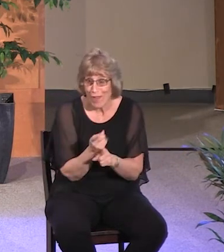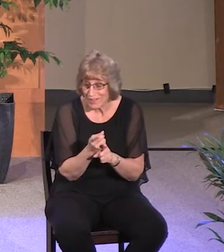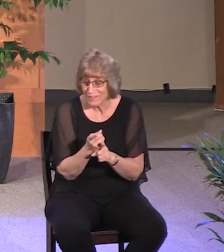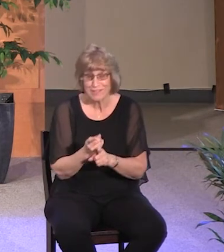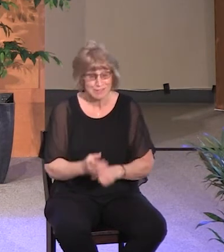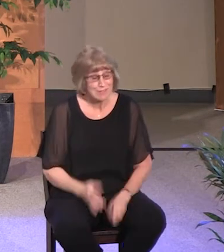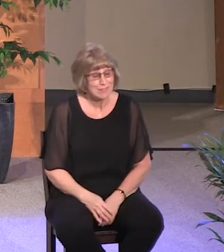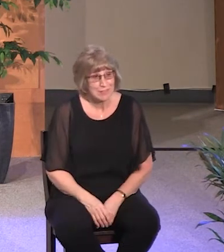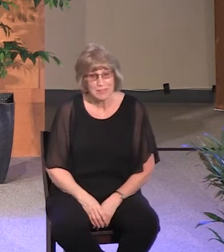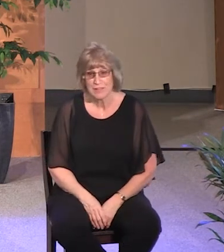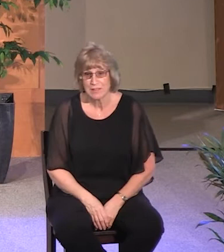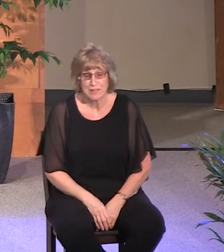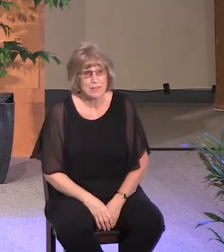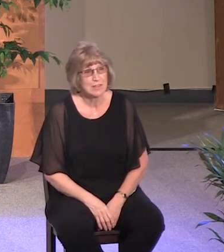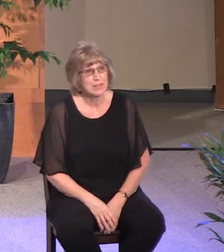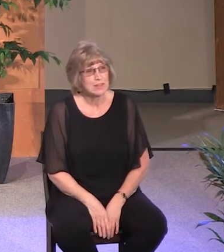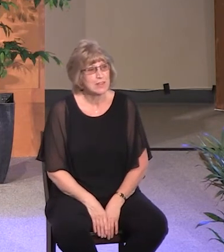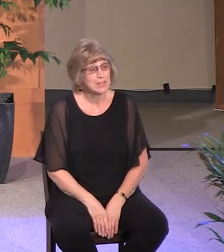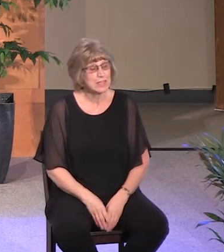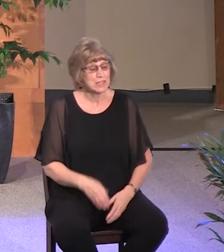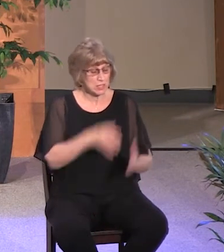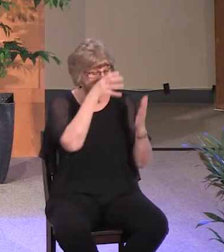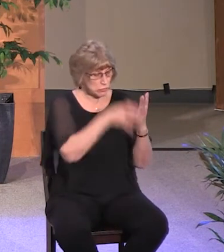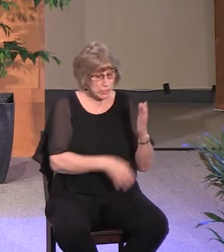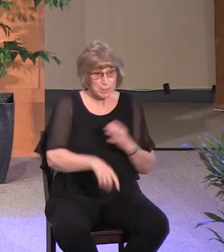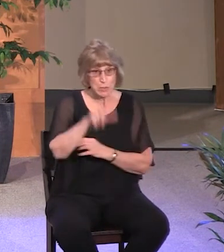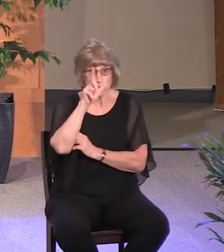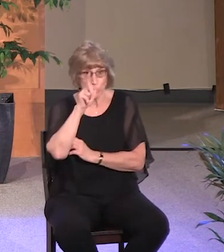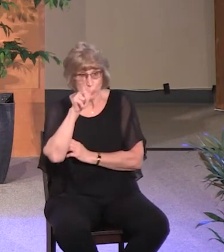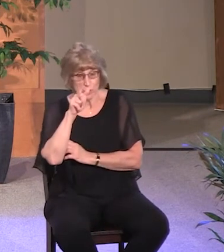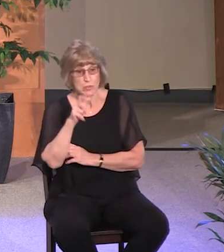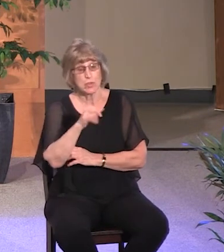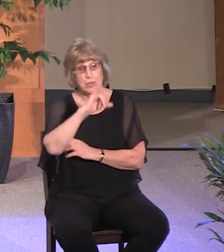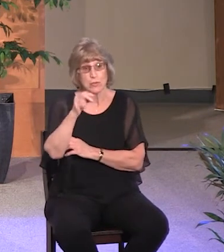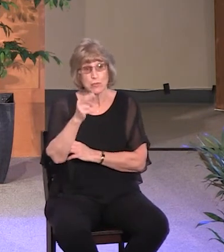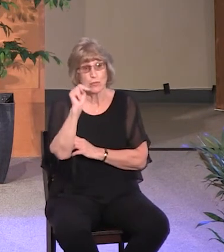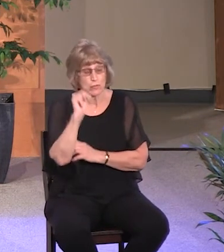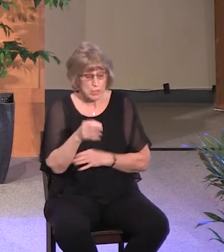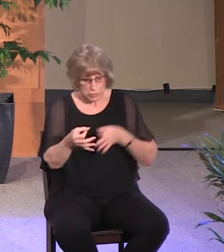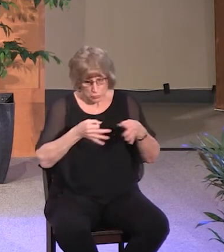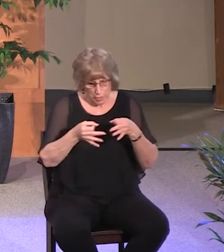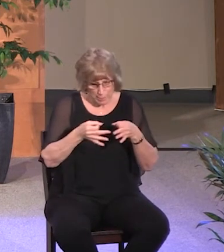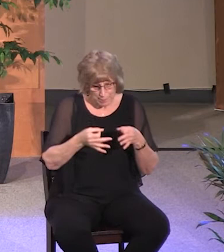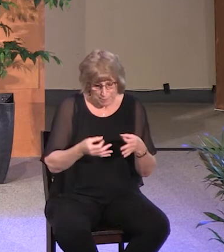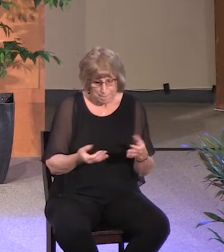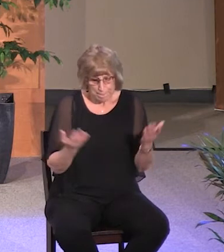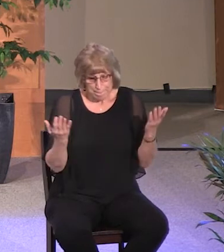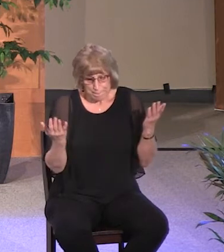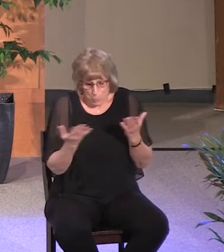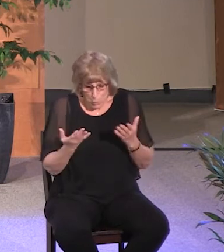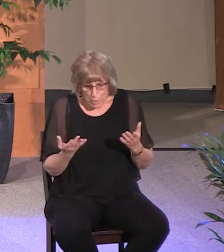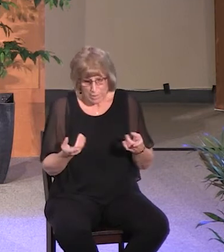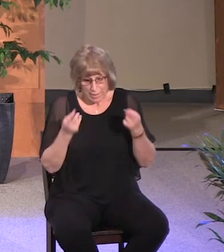book. And it's in chapter 21 that John is describing what happens after the